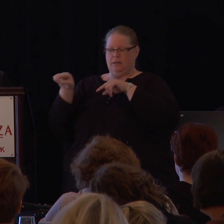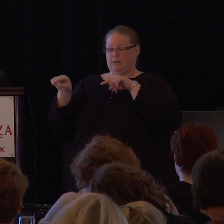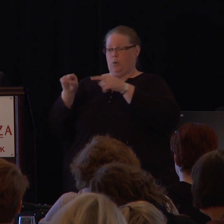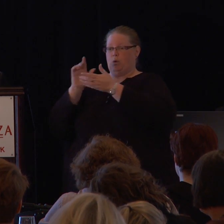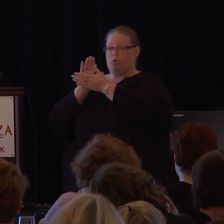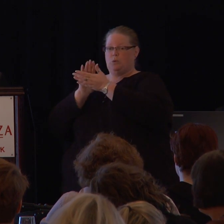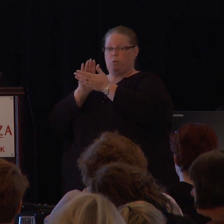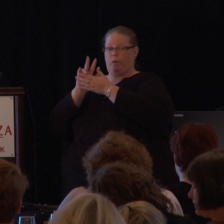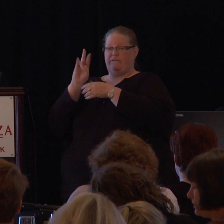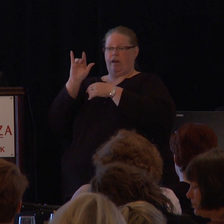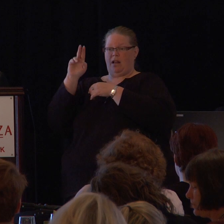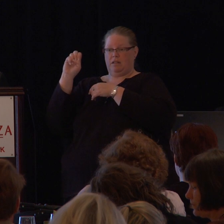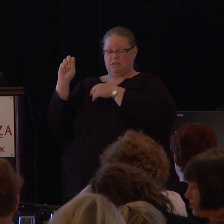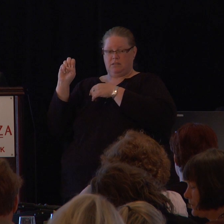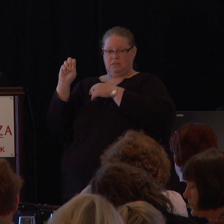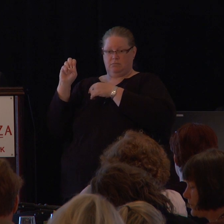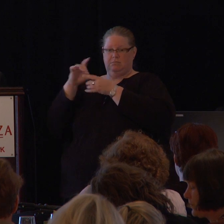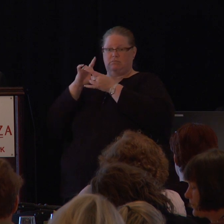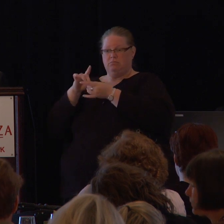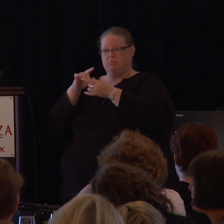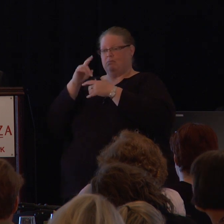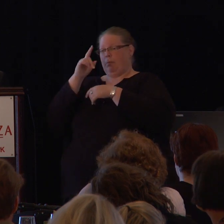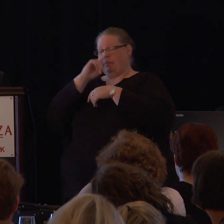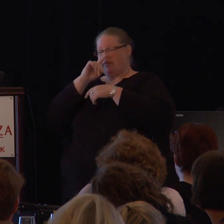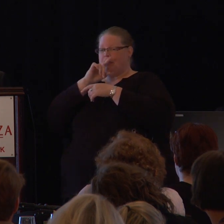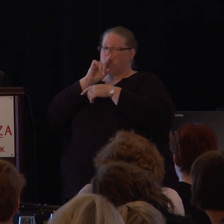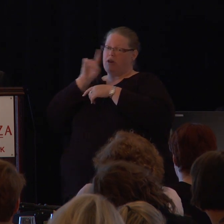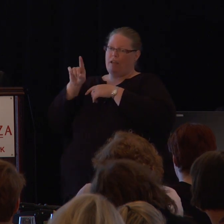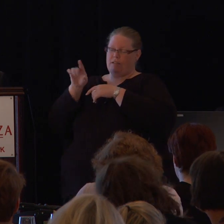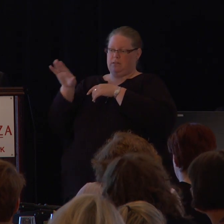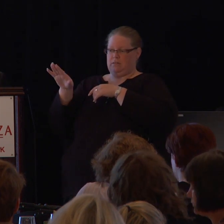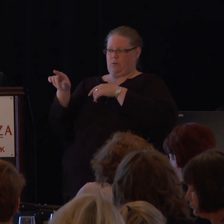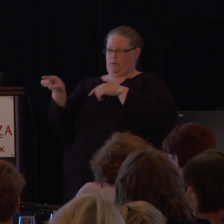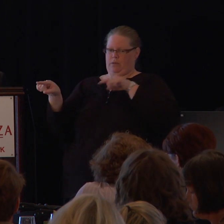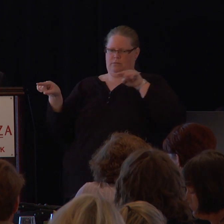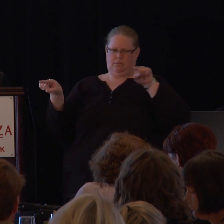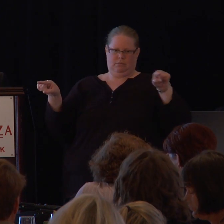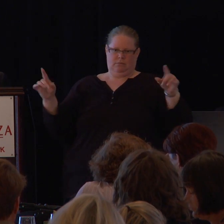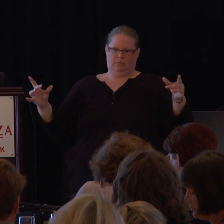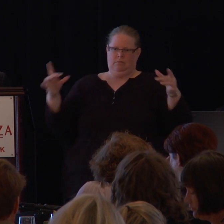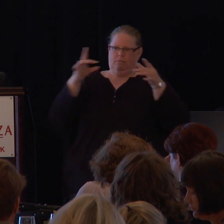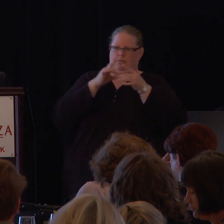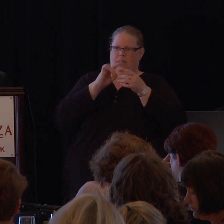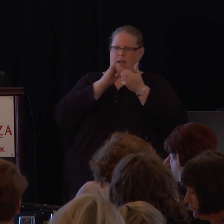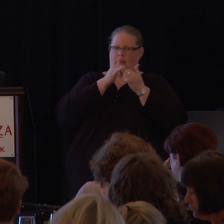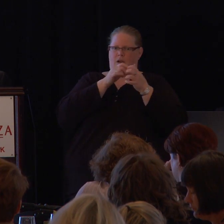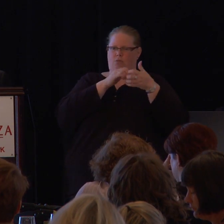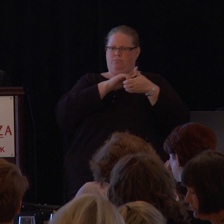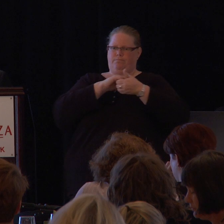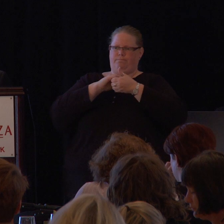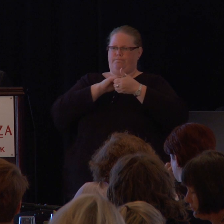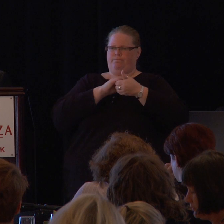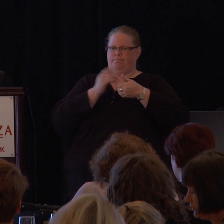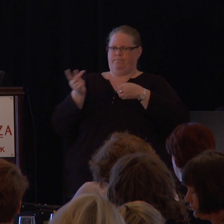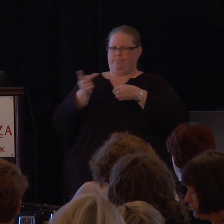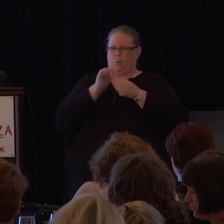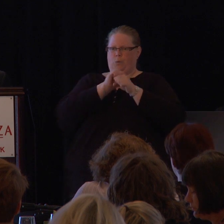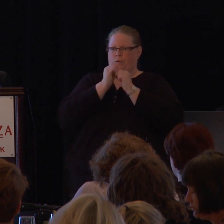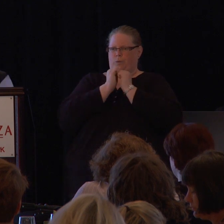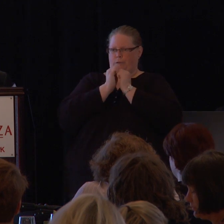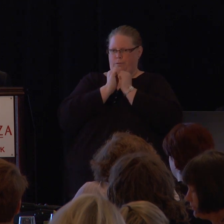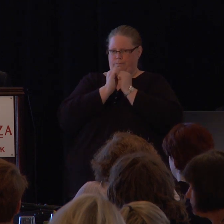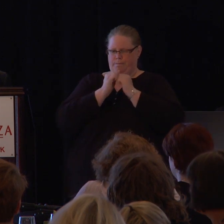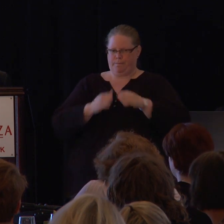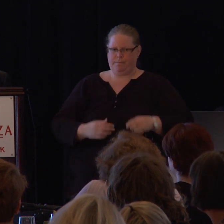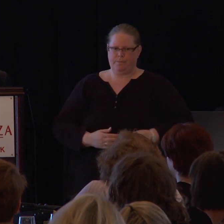links, myths, and realities. So the general idea is to link those two and see how they are linked together. And as